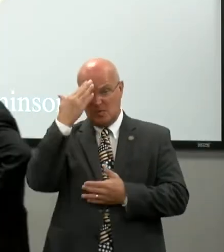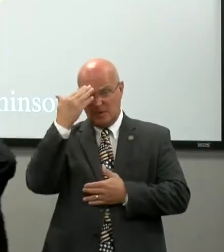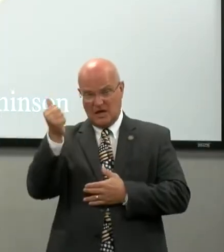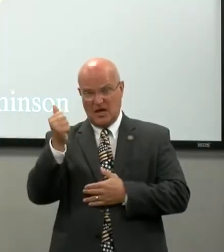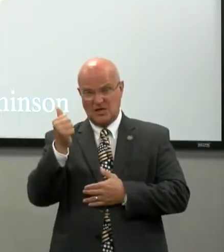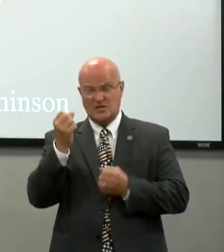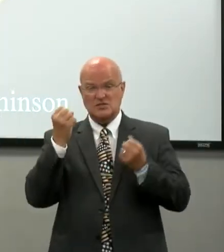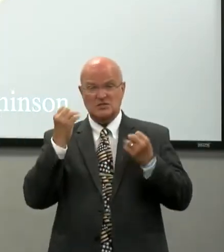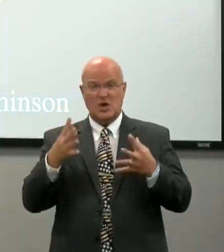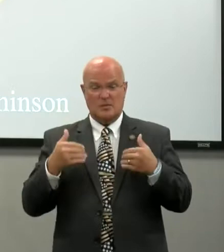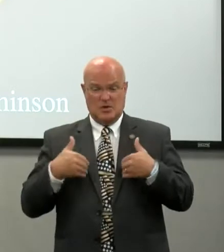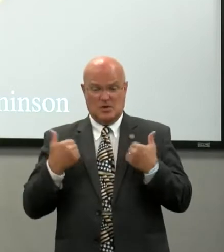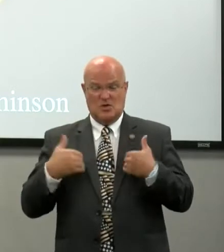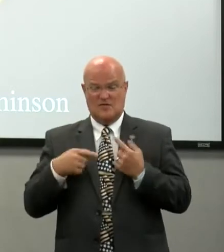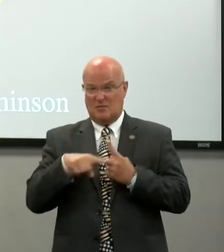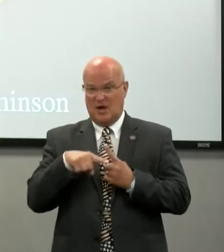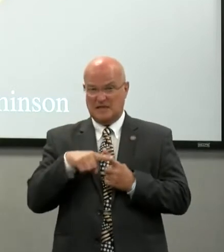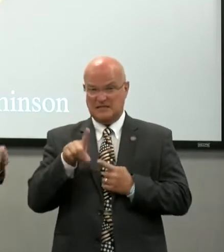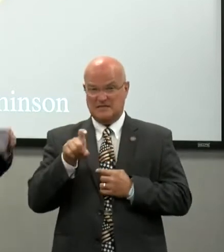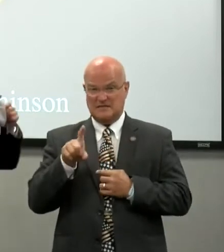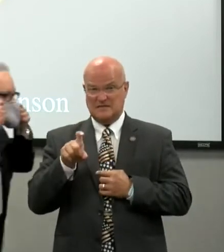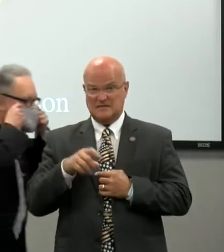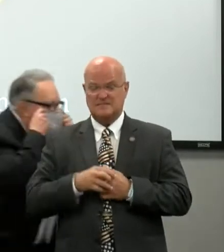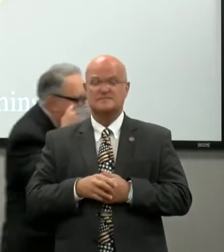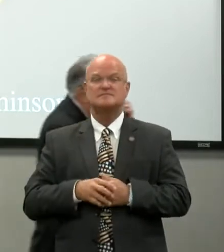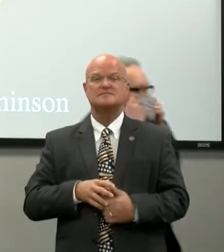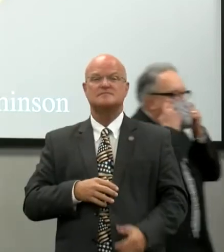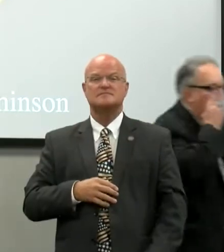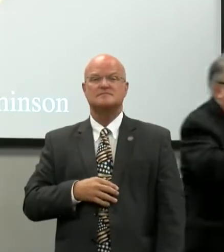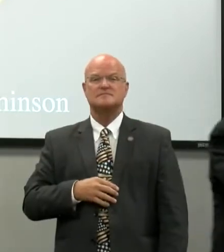because there are so many youthful positives? Yeah, go ahead.